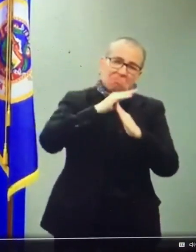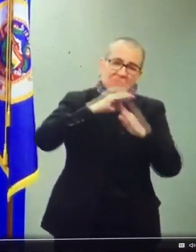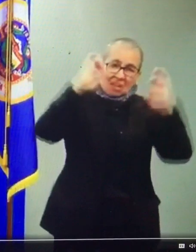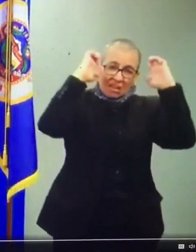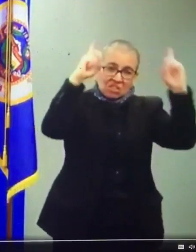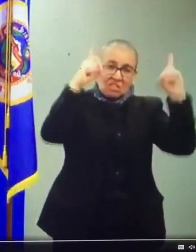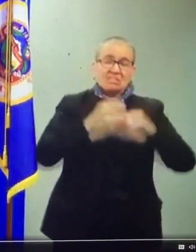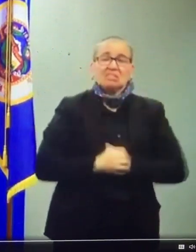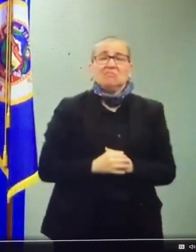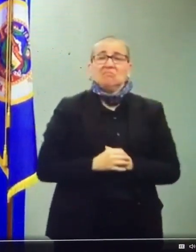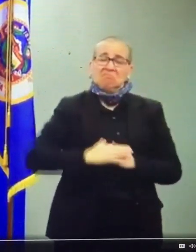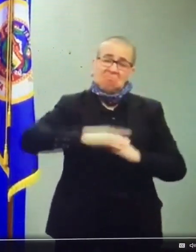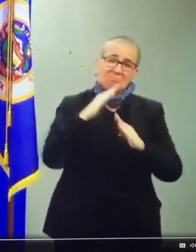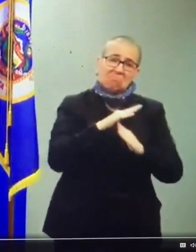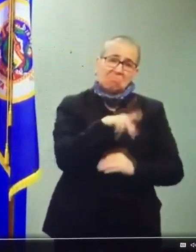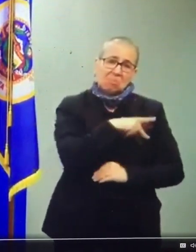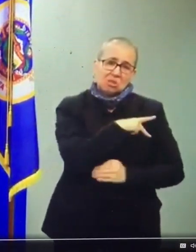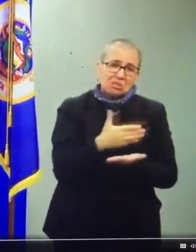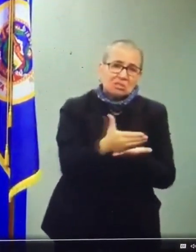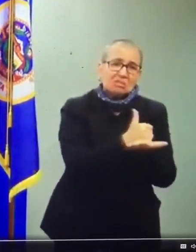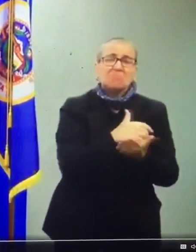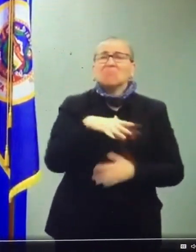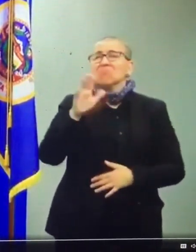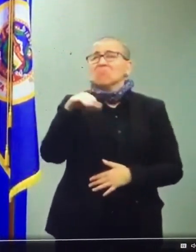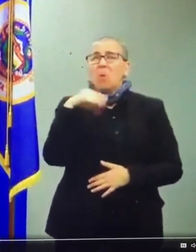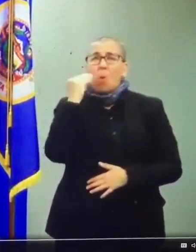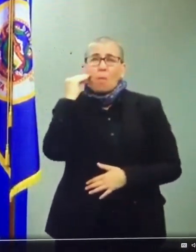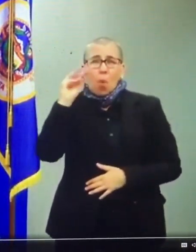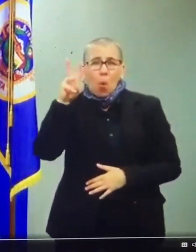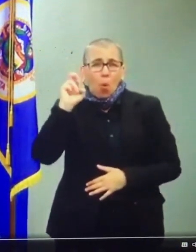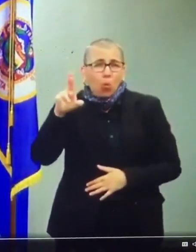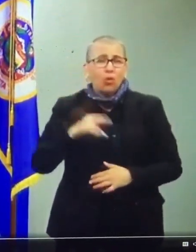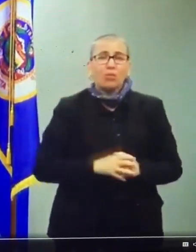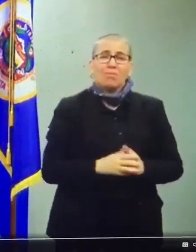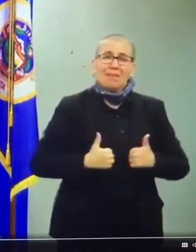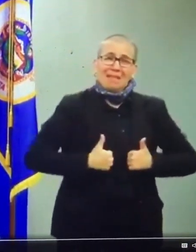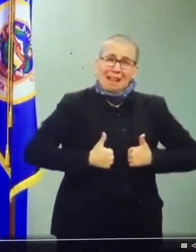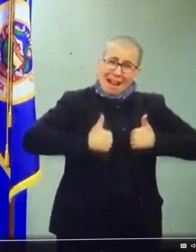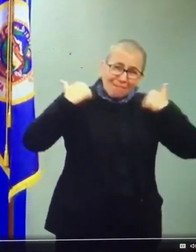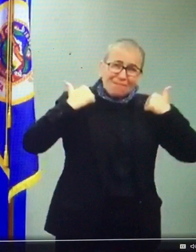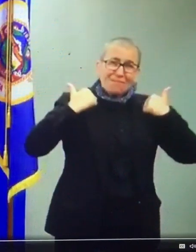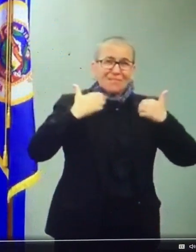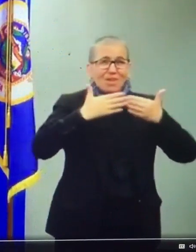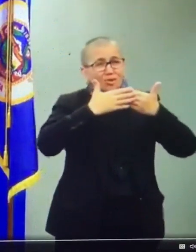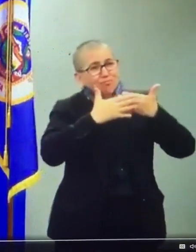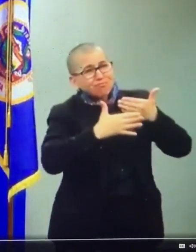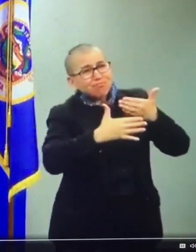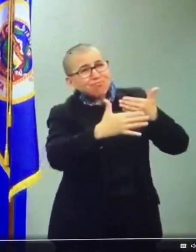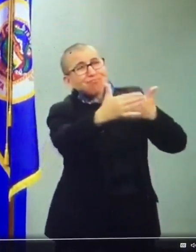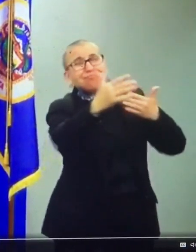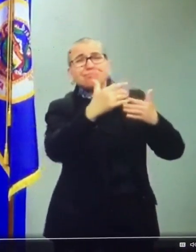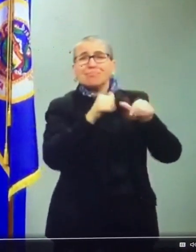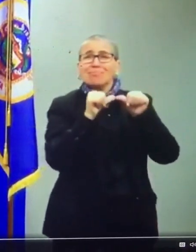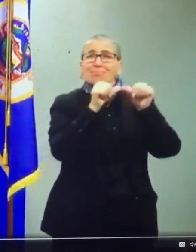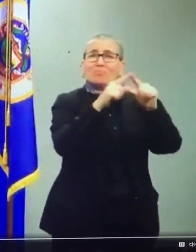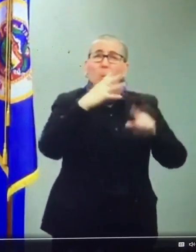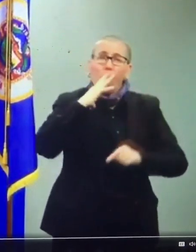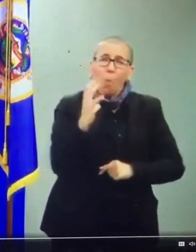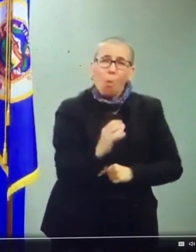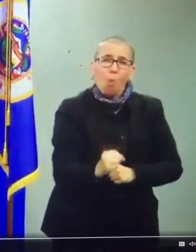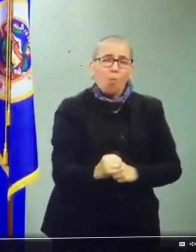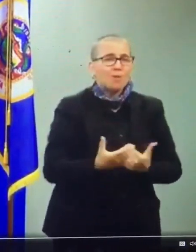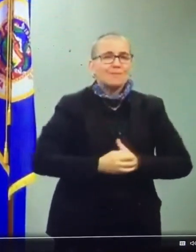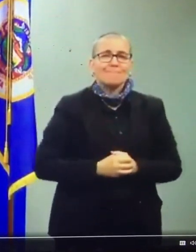incomes, on home ownership, on life expectancies, things that make this. And one that came out a while back, we rank second